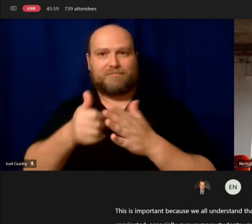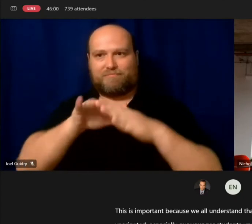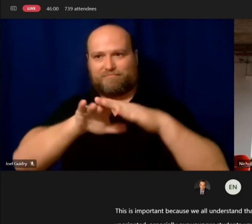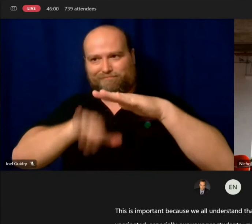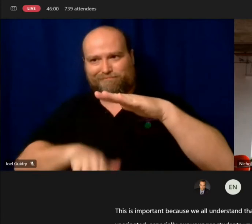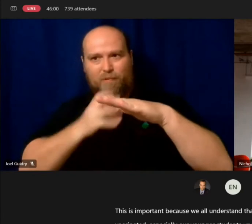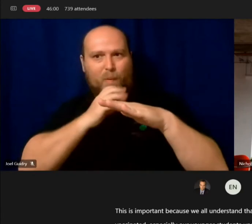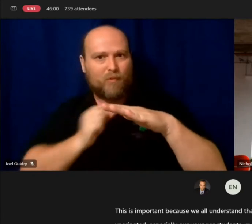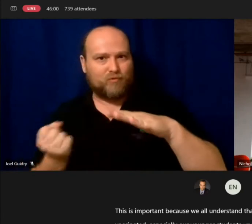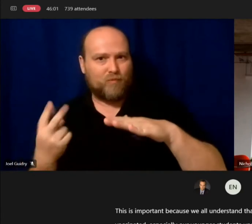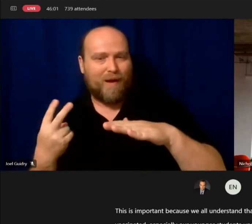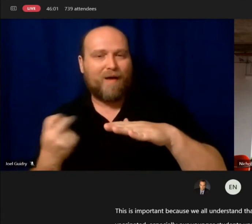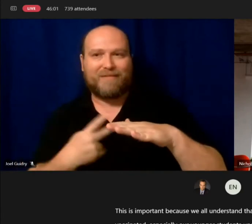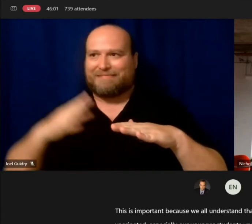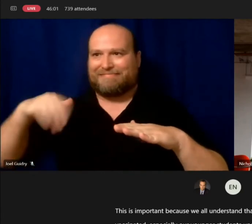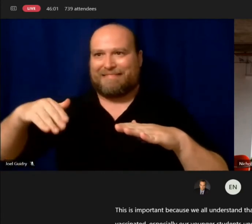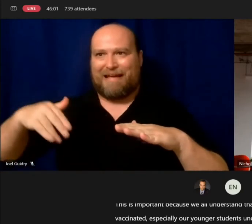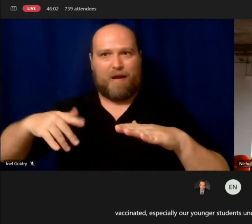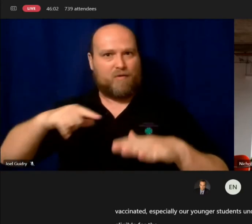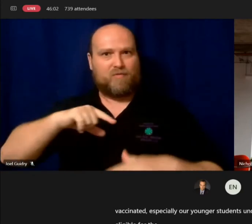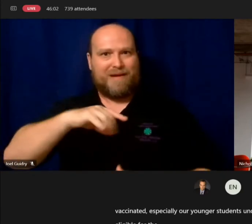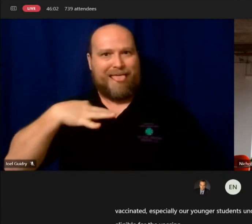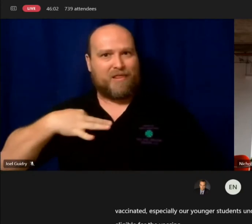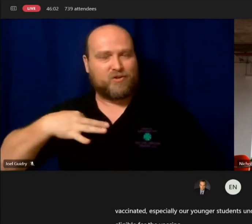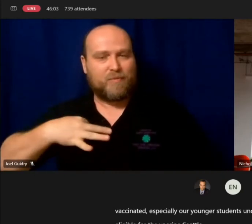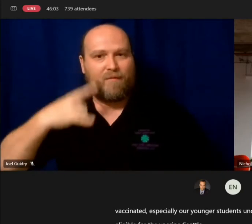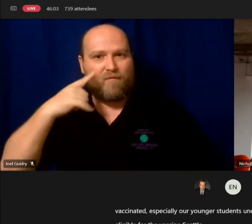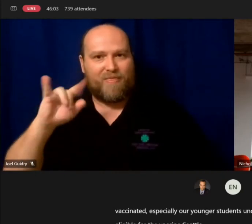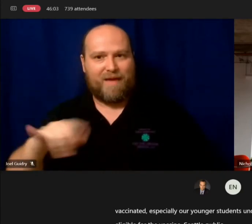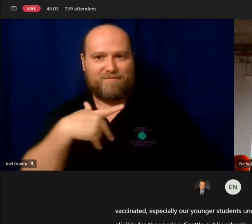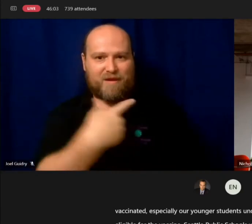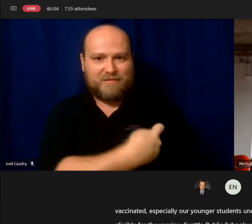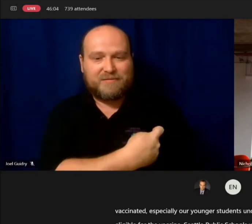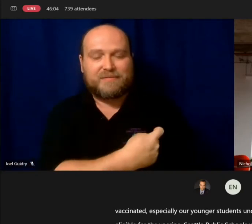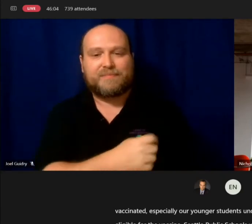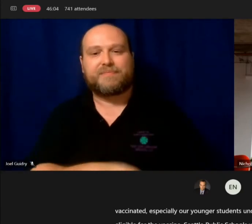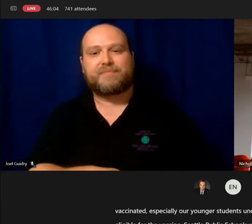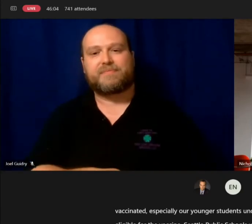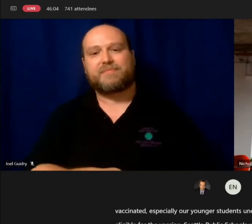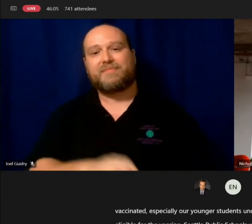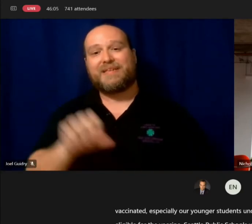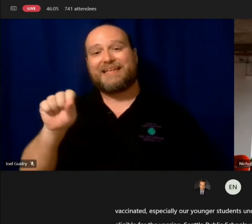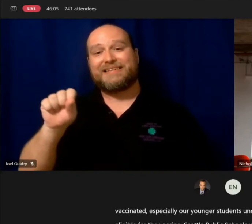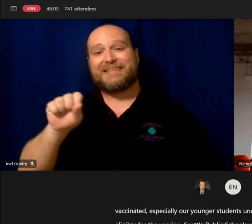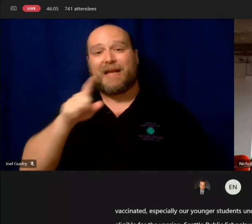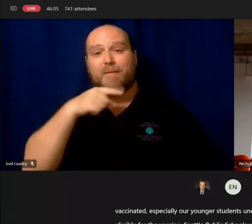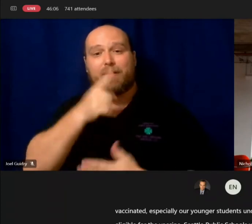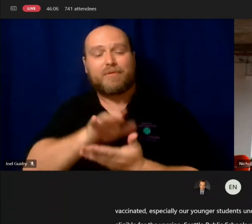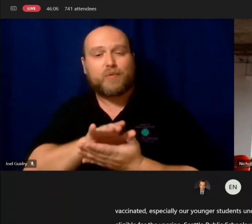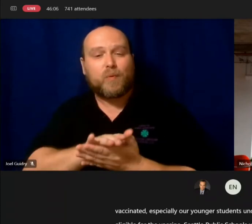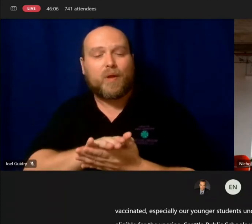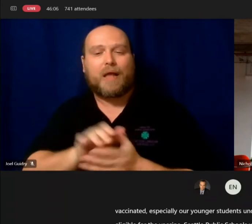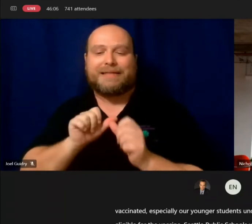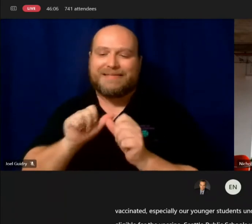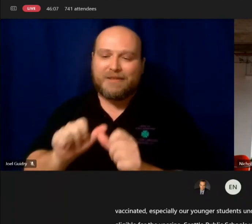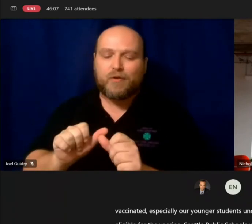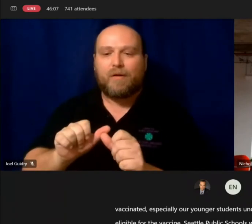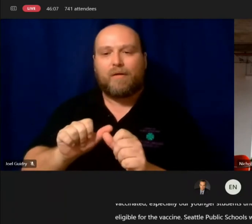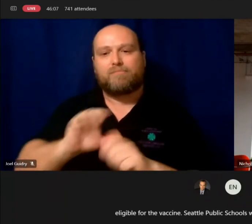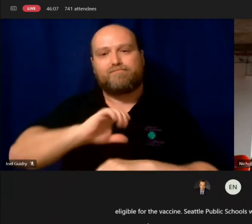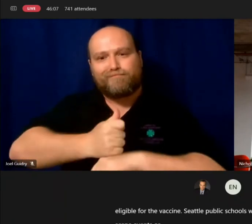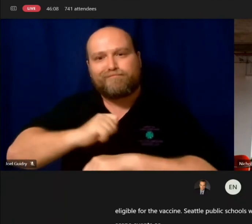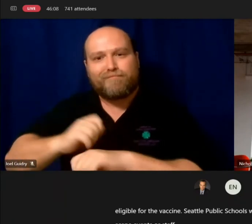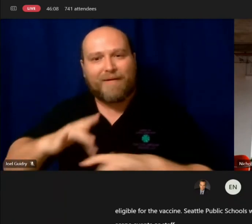vaccine. Seattle Public Schools will continue to support vaccine events for our staff, our families, and